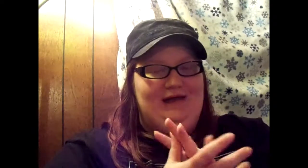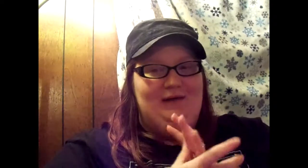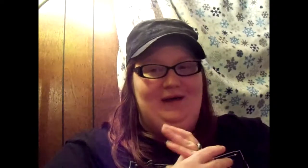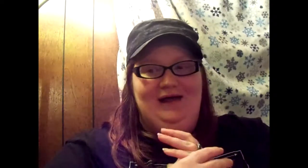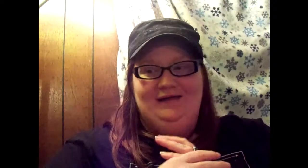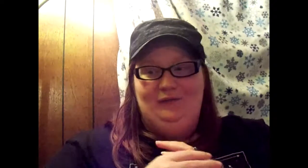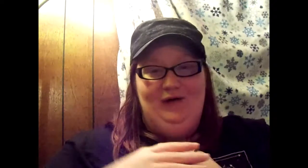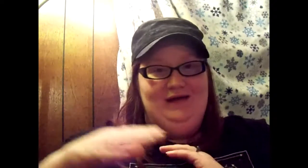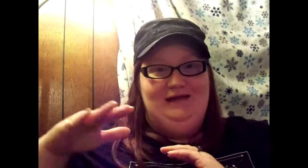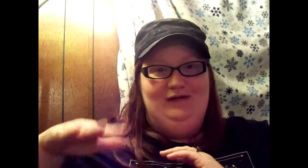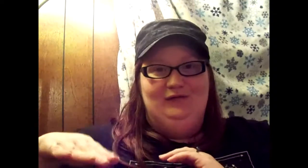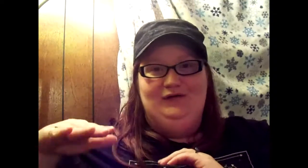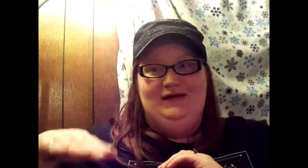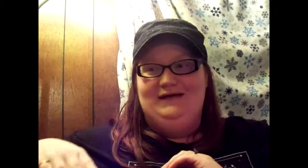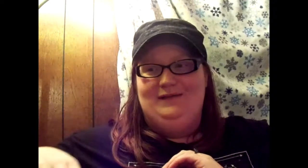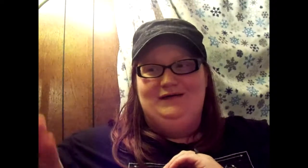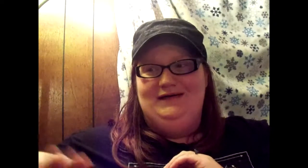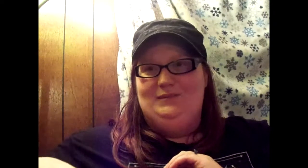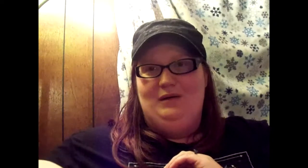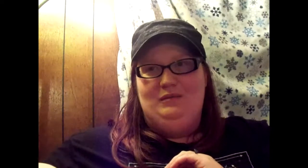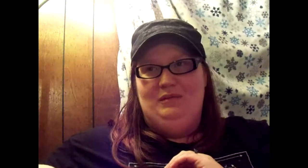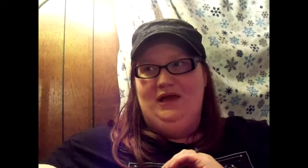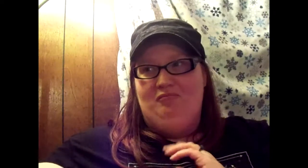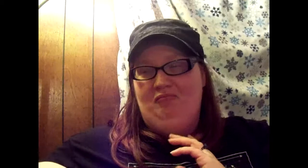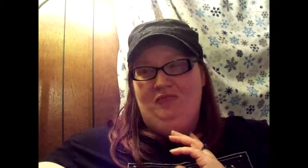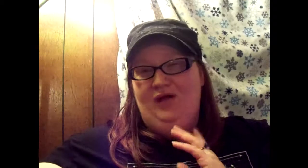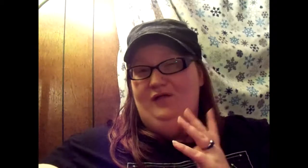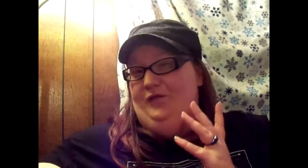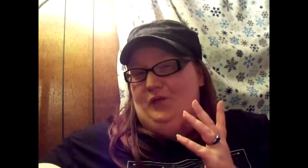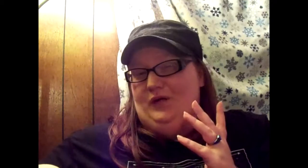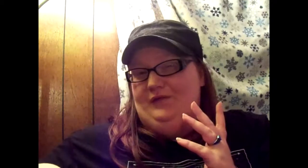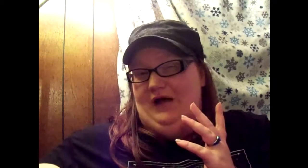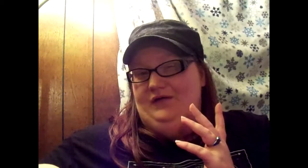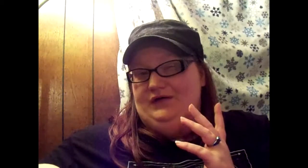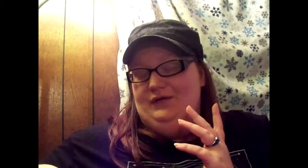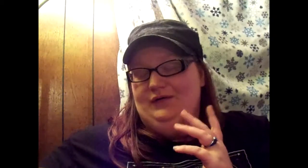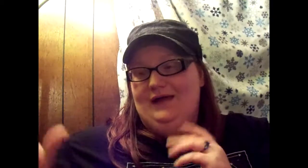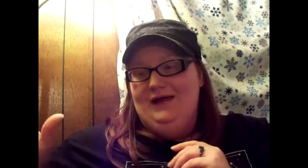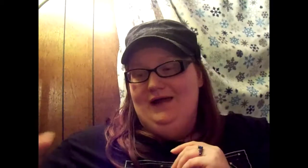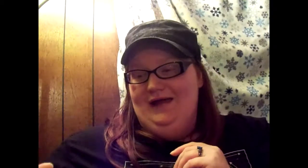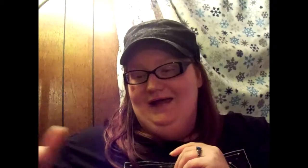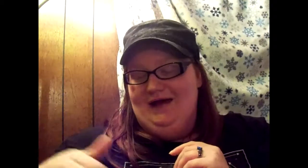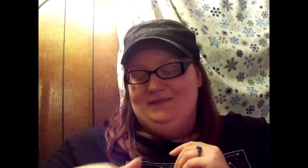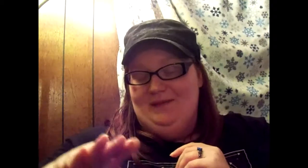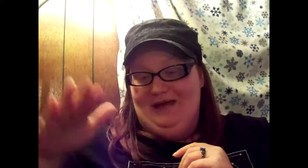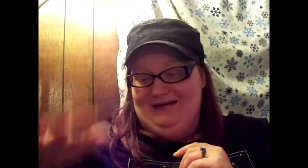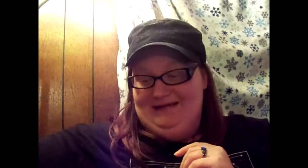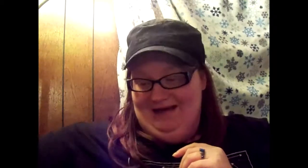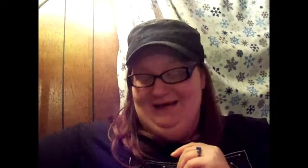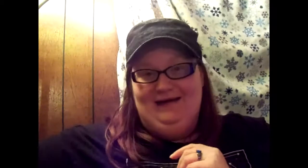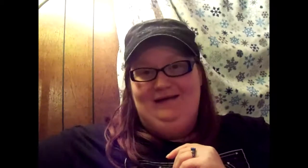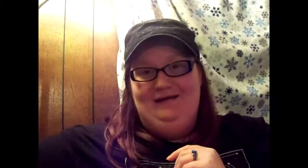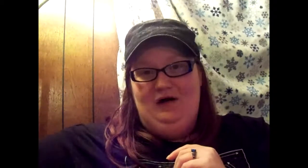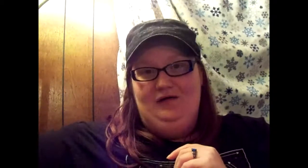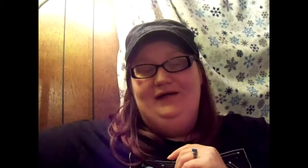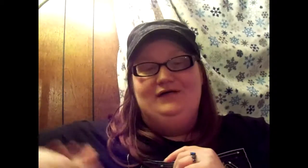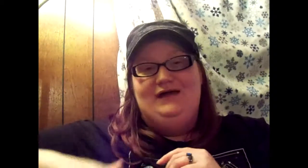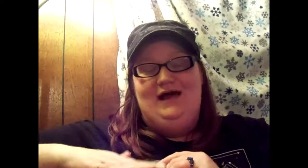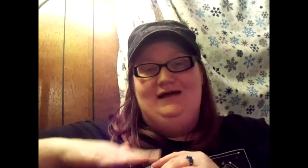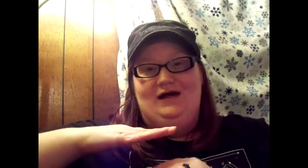up, and one of the older kids, I would say he's probably 4 or 5 years old, he comes up and is standing on the other side of